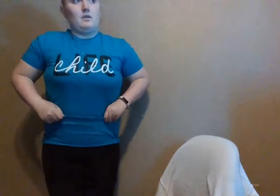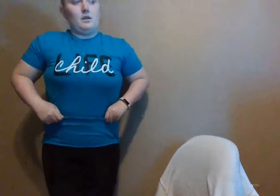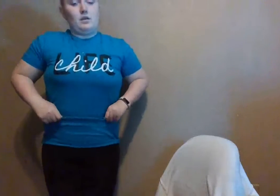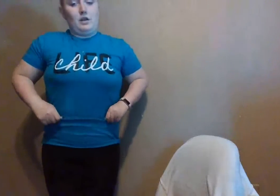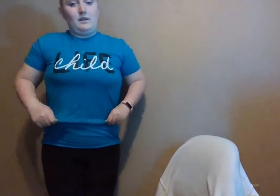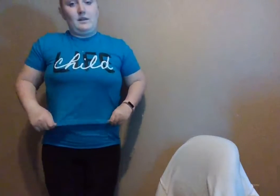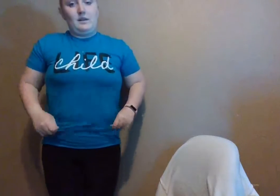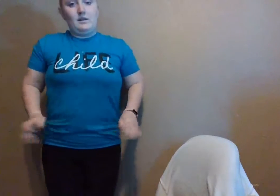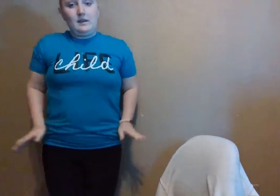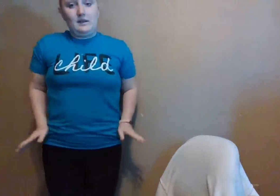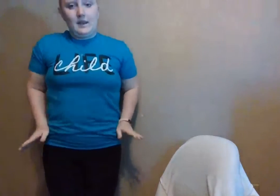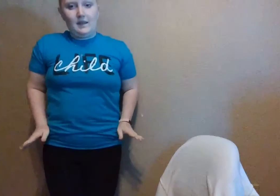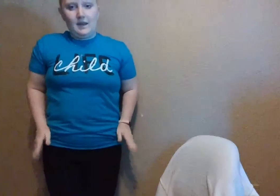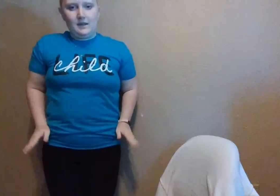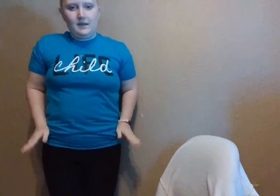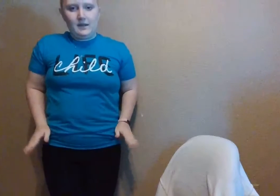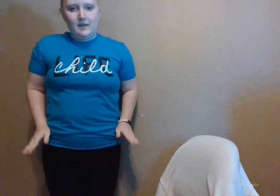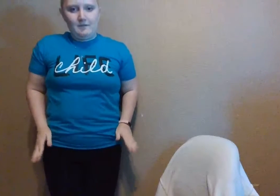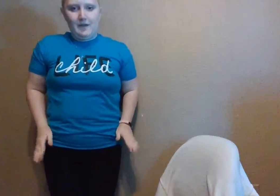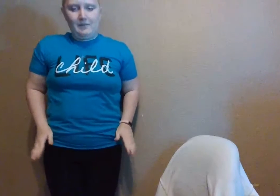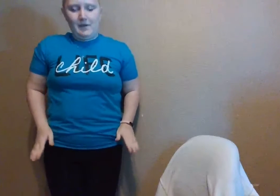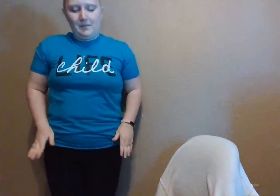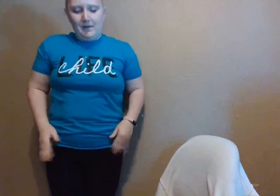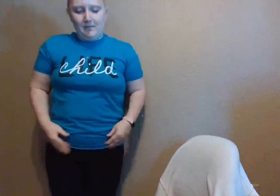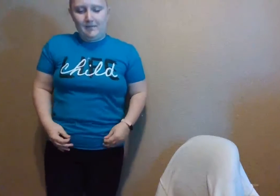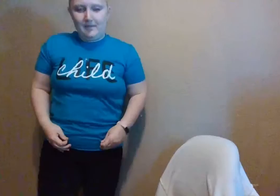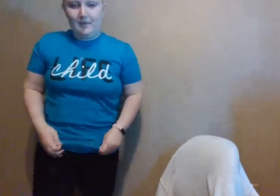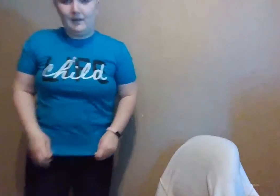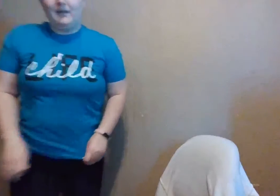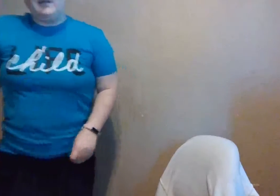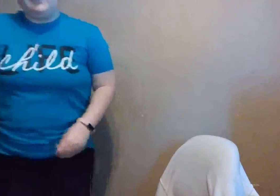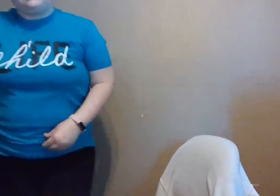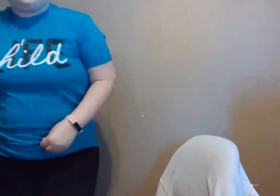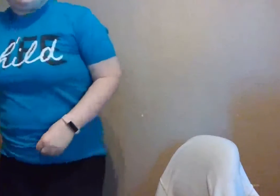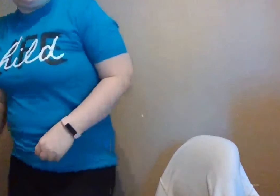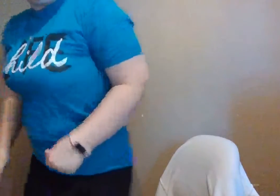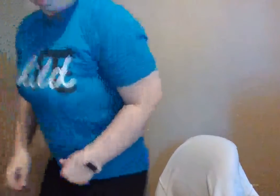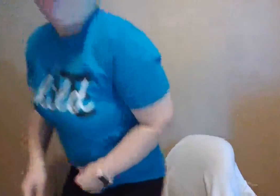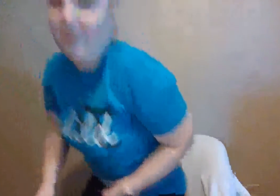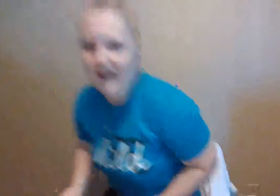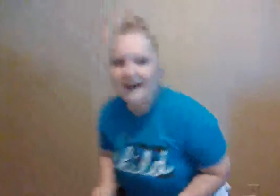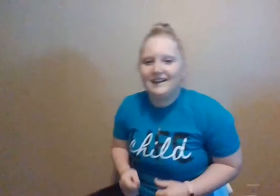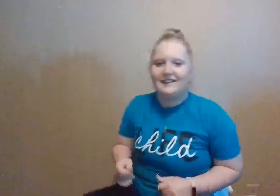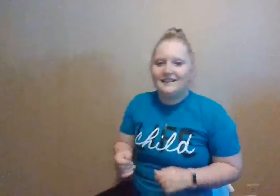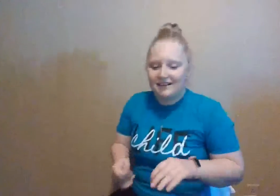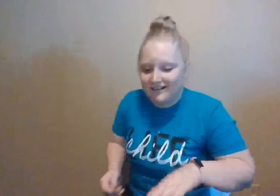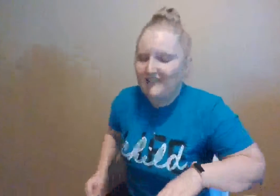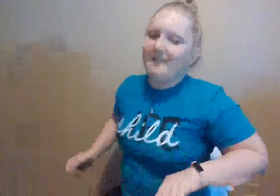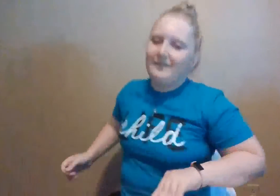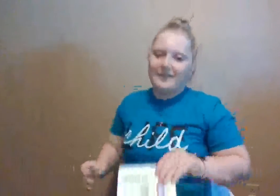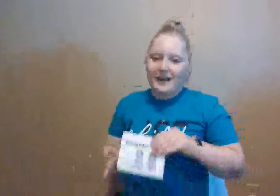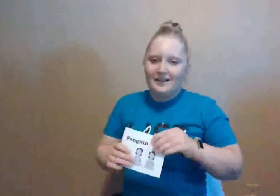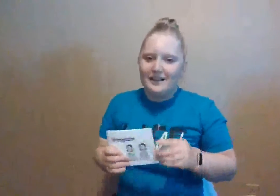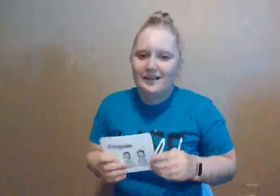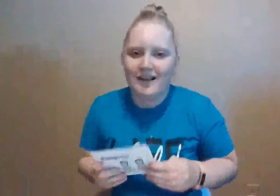So just like this. Flap, flap, flap. Great job, guys. That's the sign